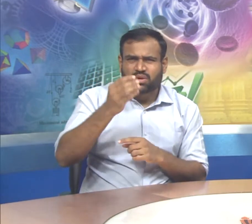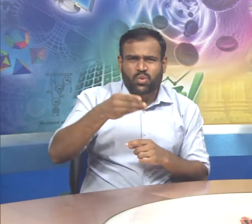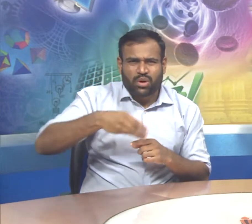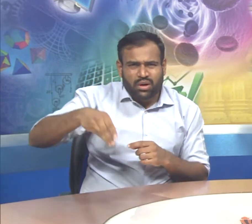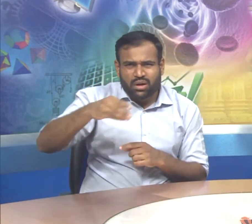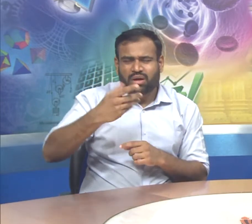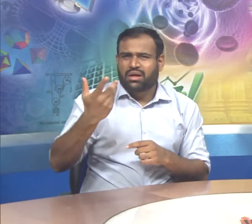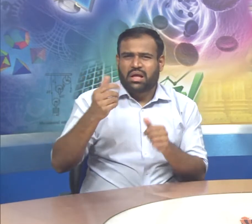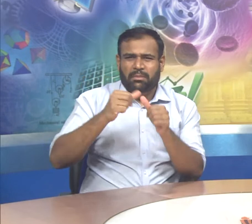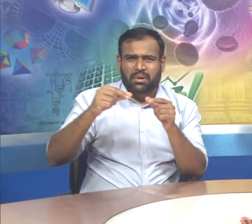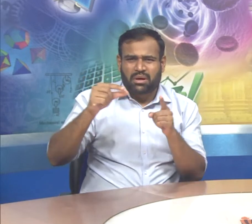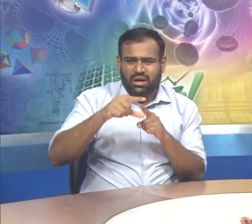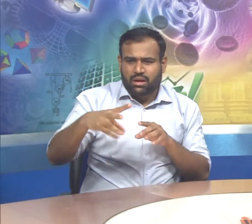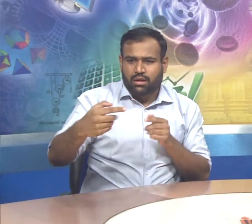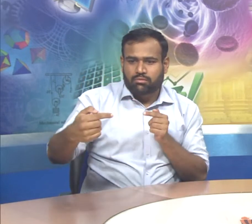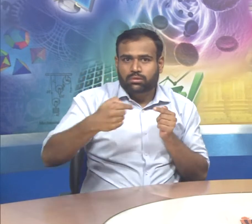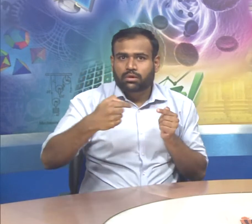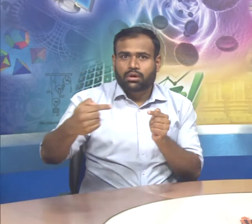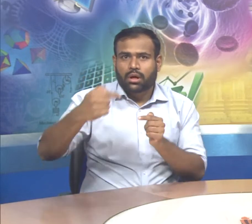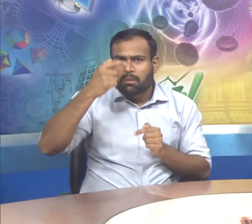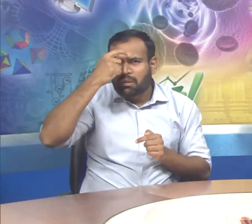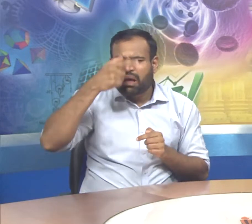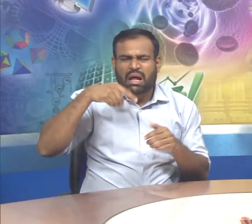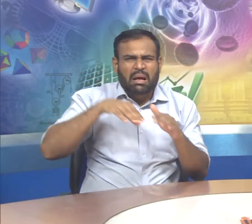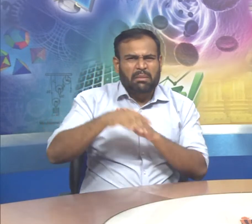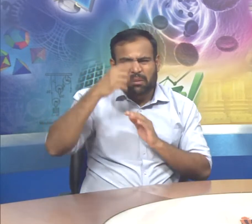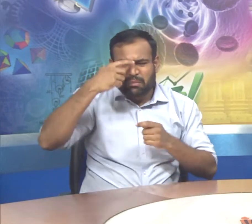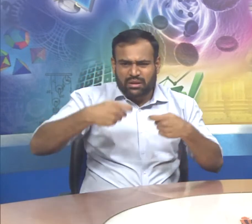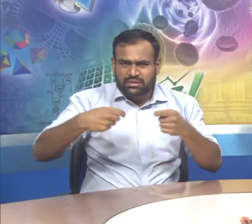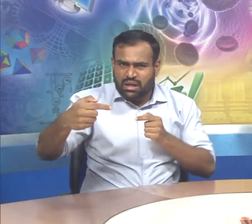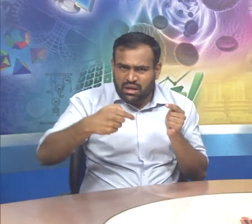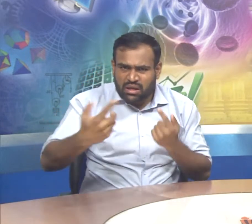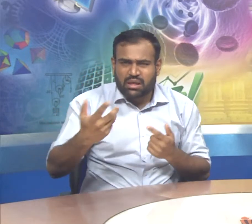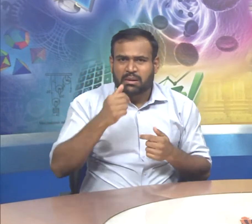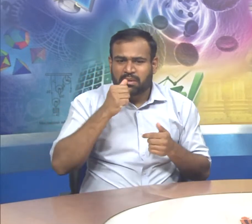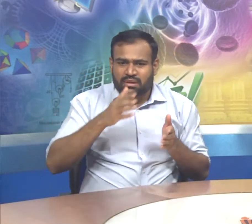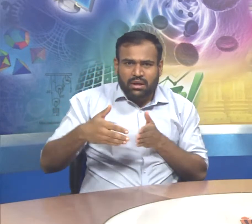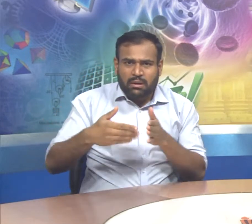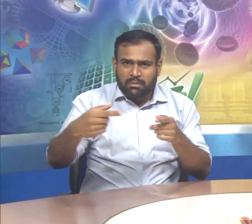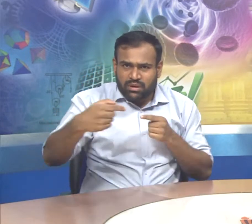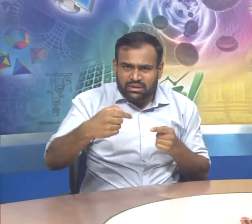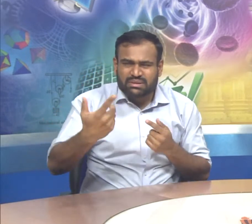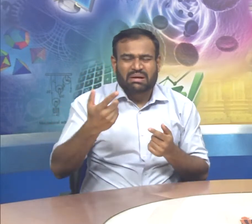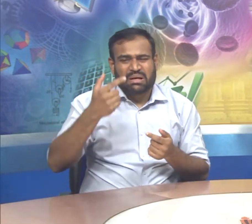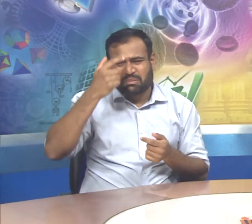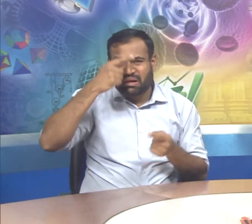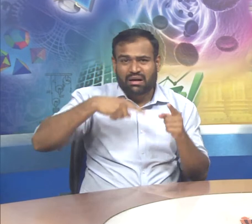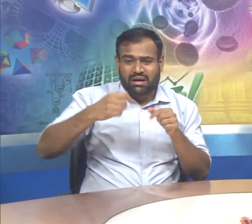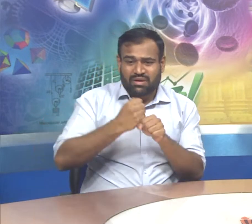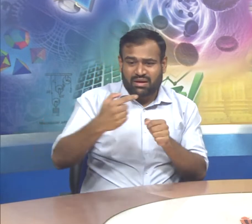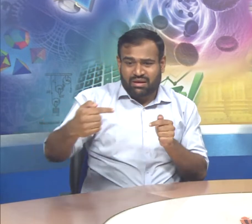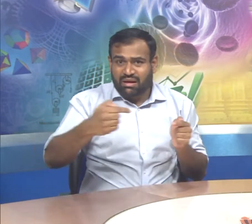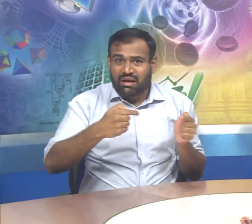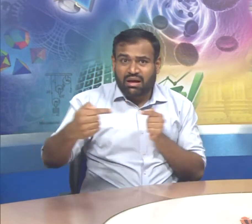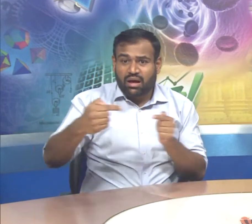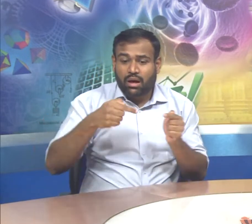Dispute between the Government of India on the one side and on or more